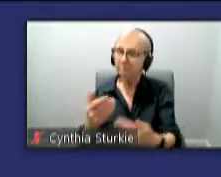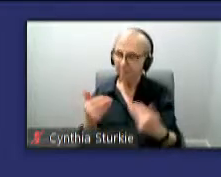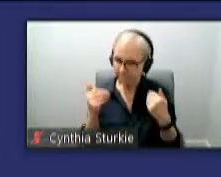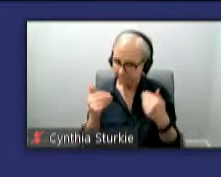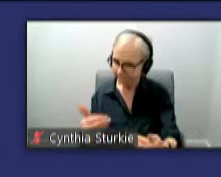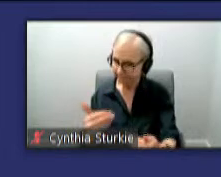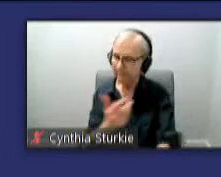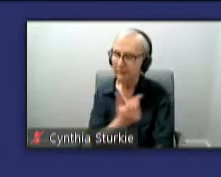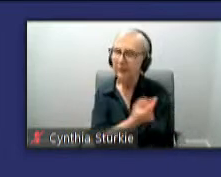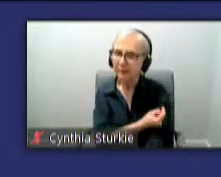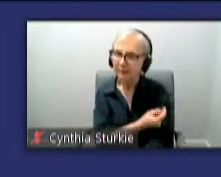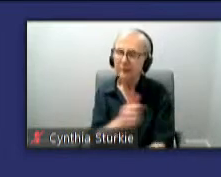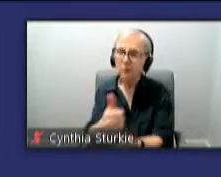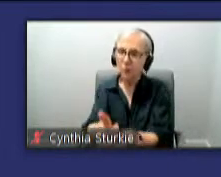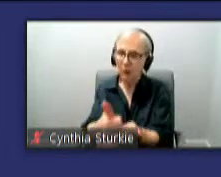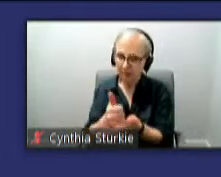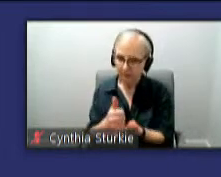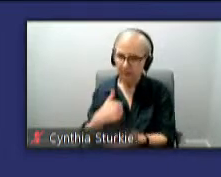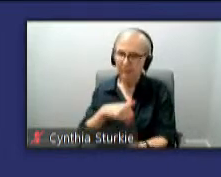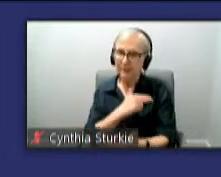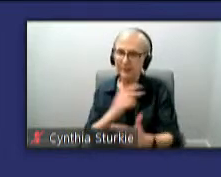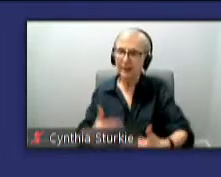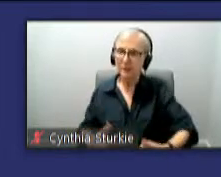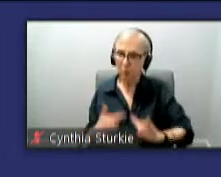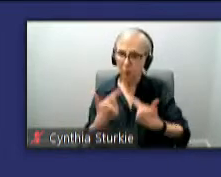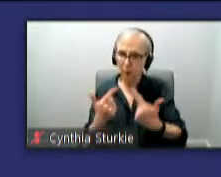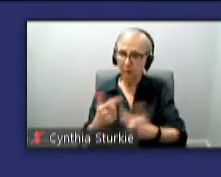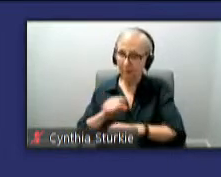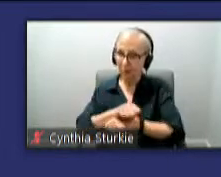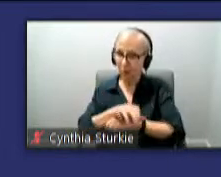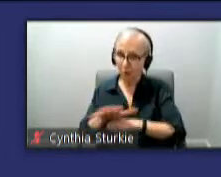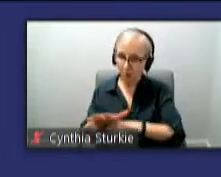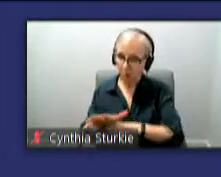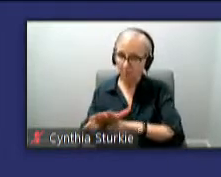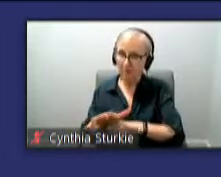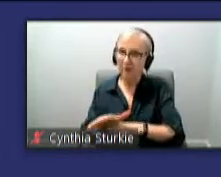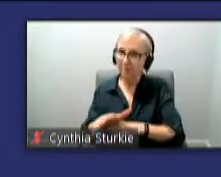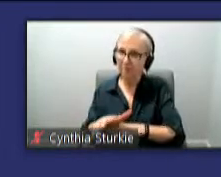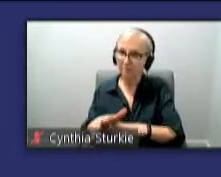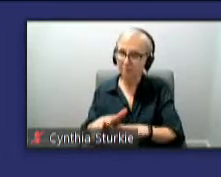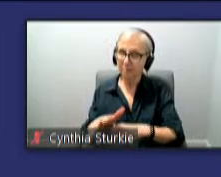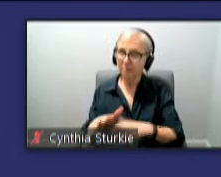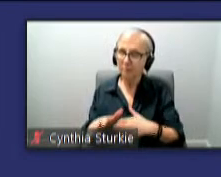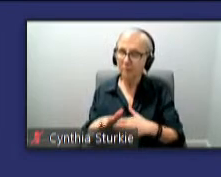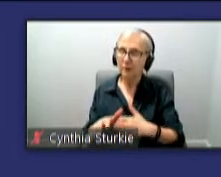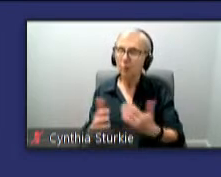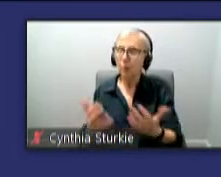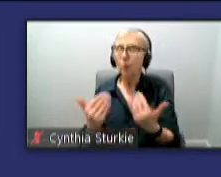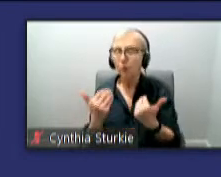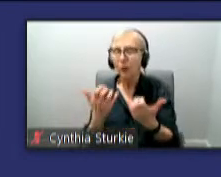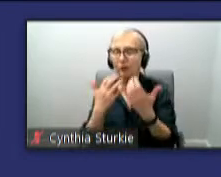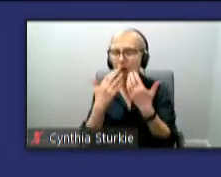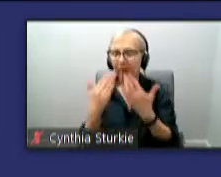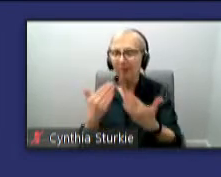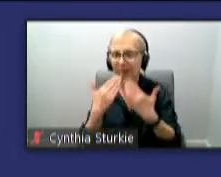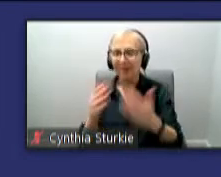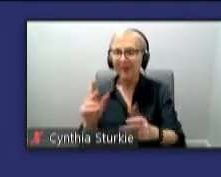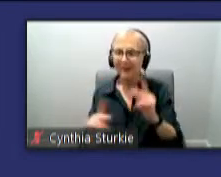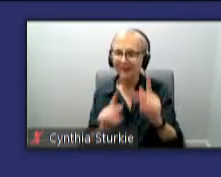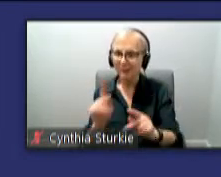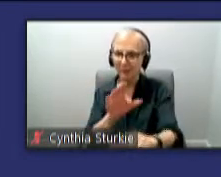us as we live with COVID-19. And we really just want to thank the people of Colorado for